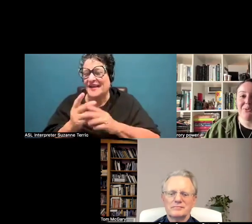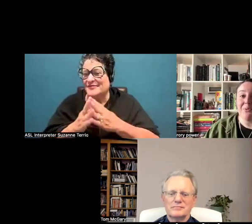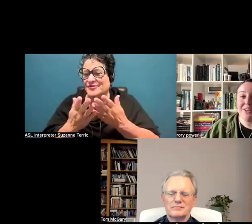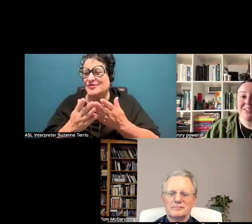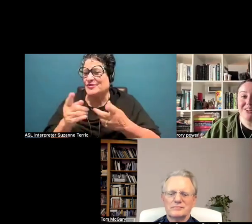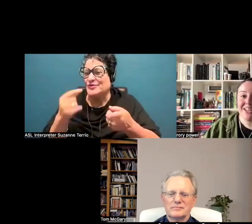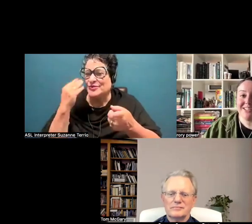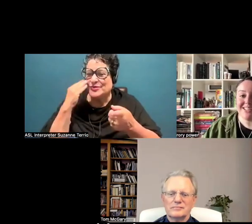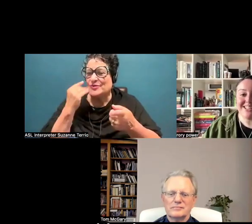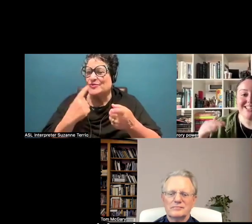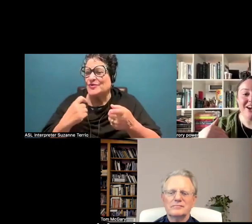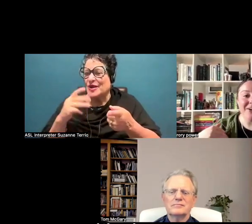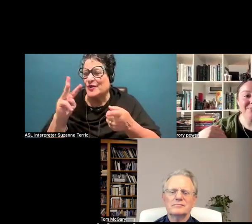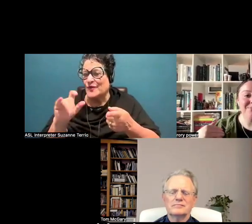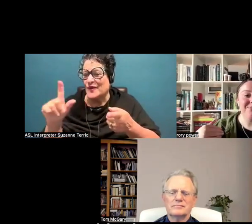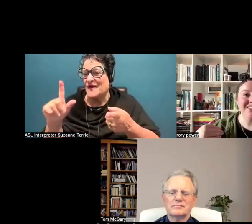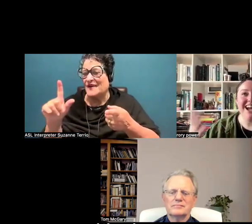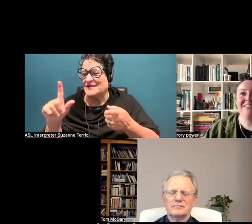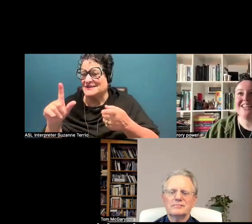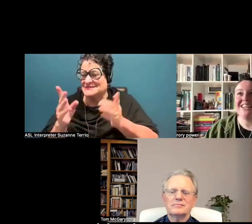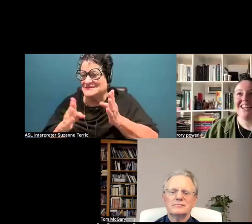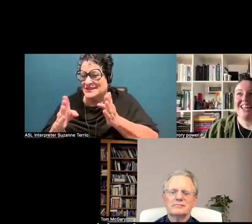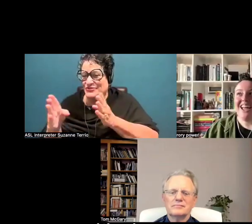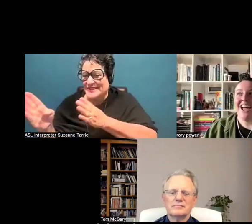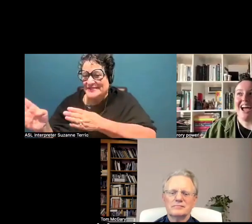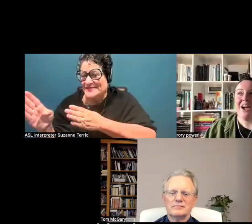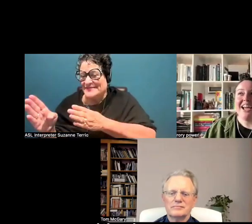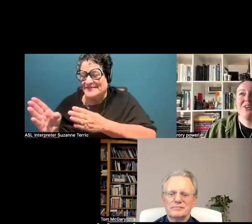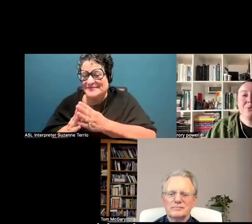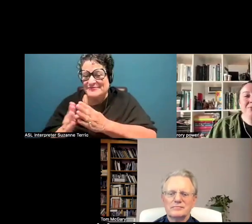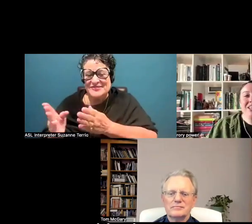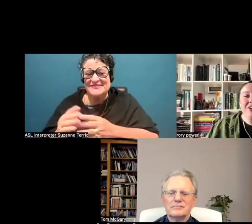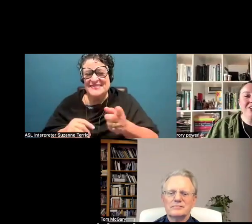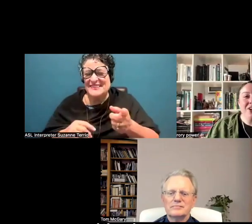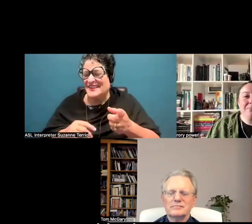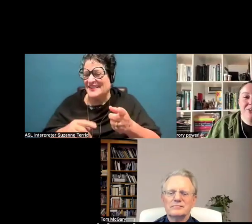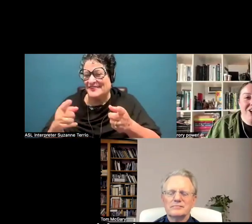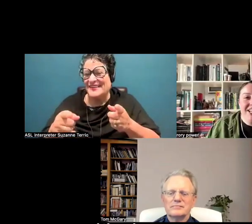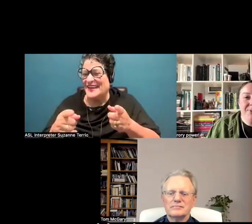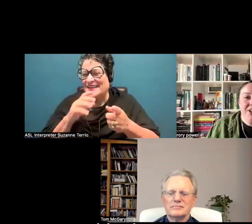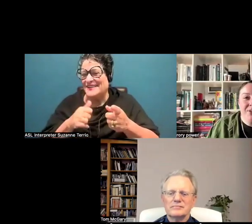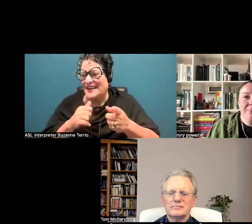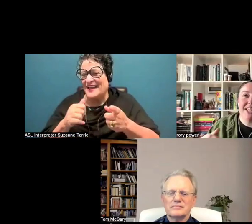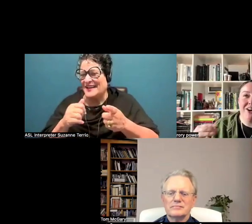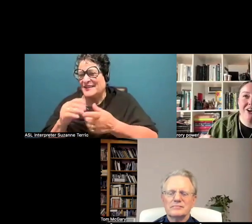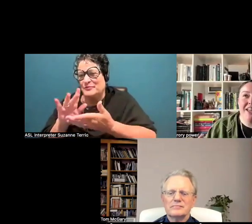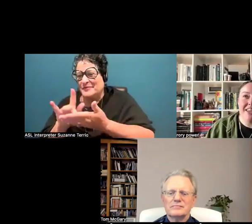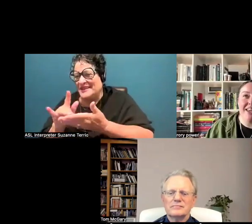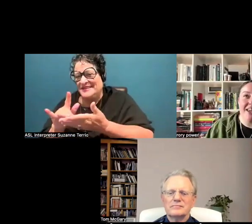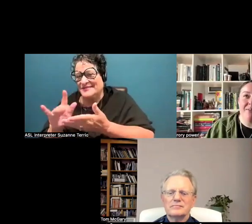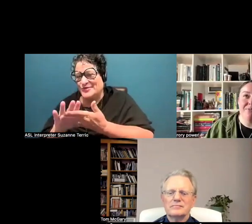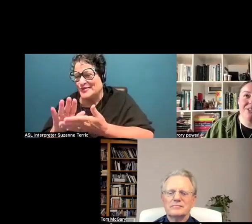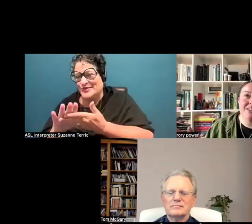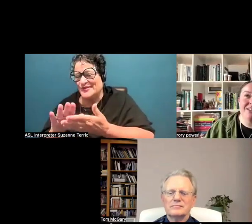know the Redwall series. It's That's so I mean, great. you wouldn't really call they're not middle grade as we know them, but they are, I